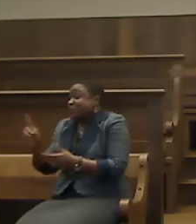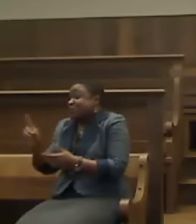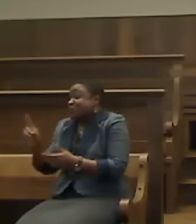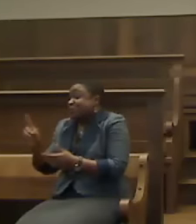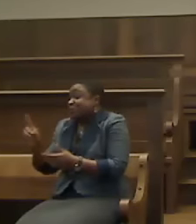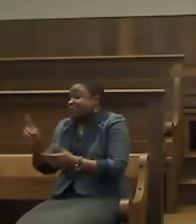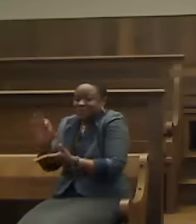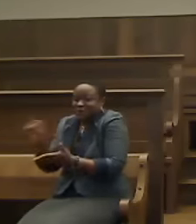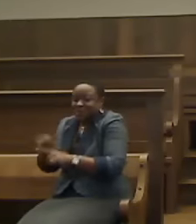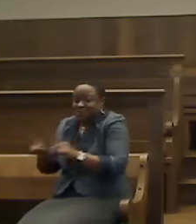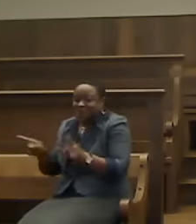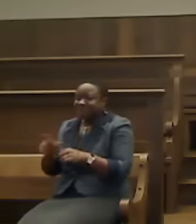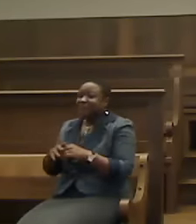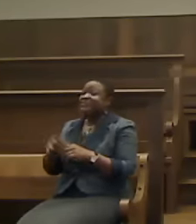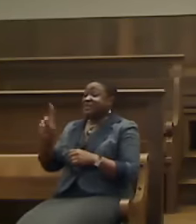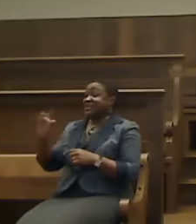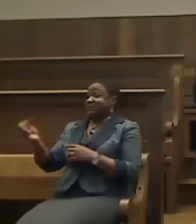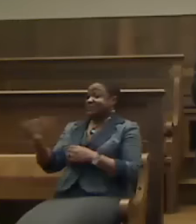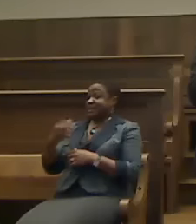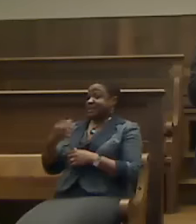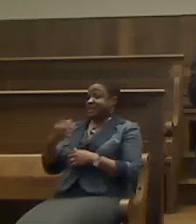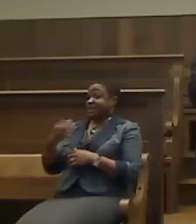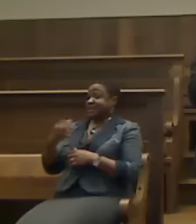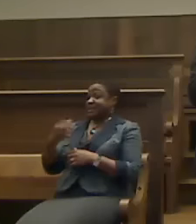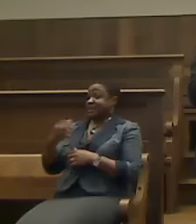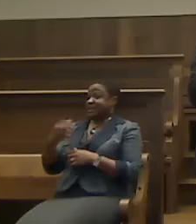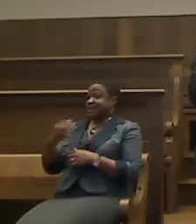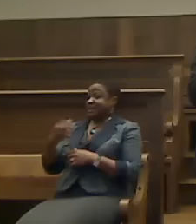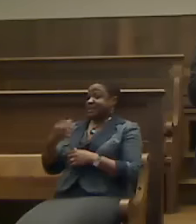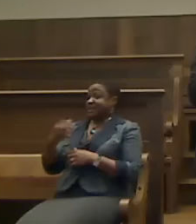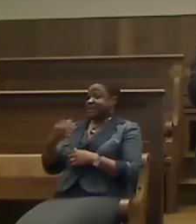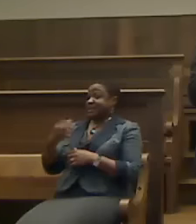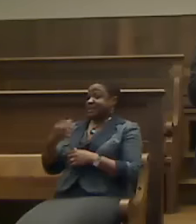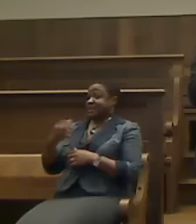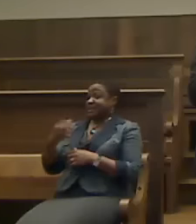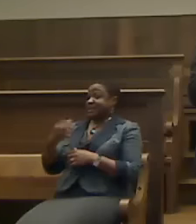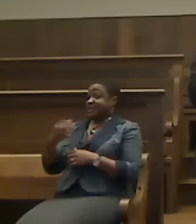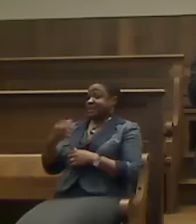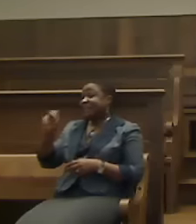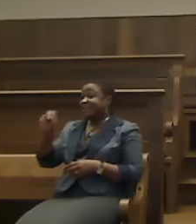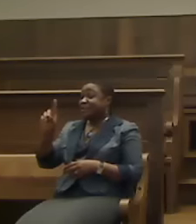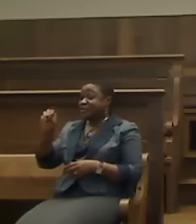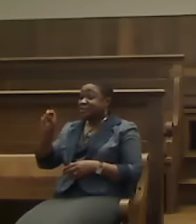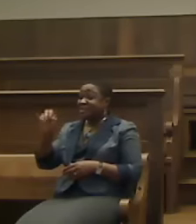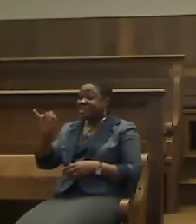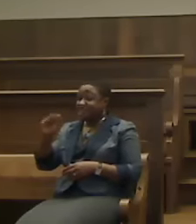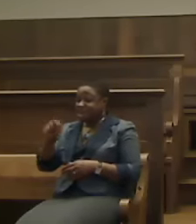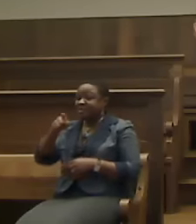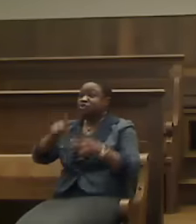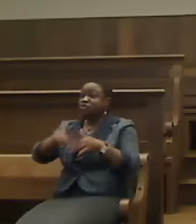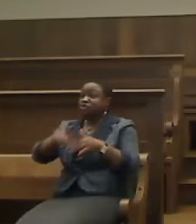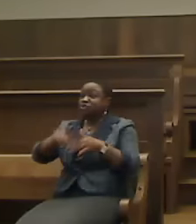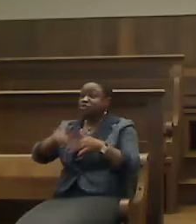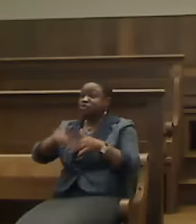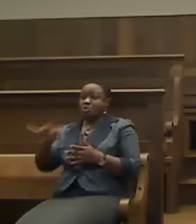thing is, I also was sent photographs of placentas in Indonesia where they were saying that the introduction of genetically modified soy